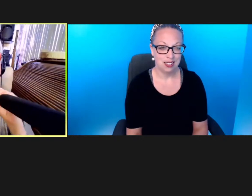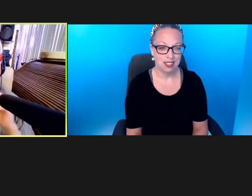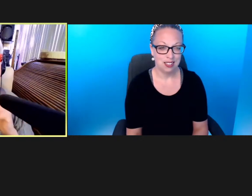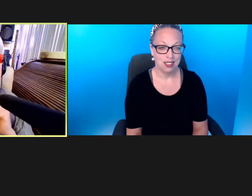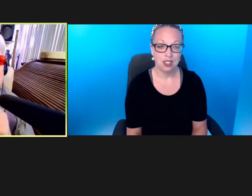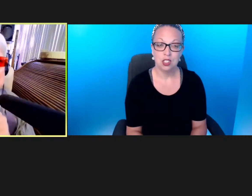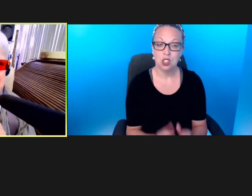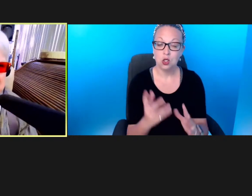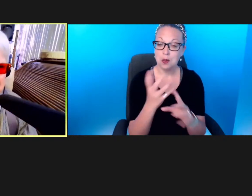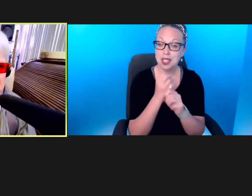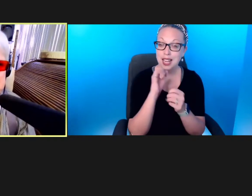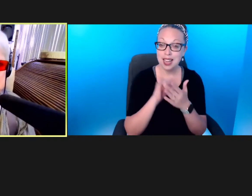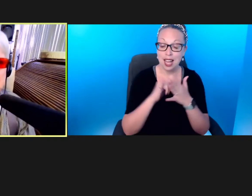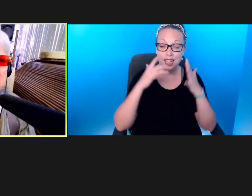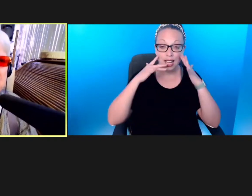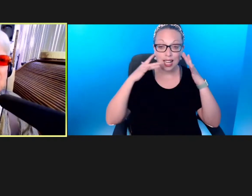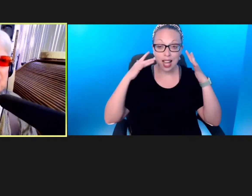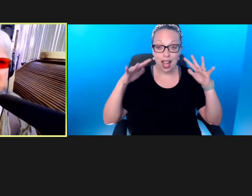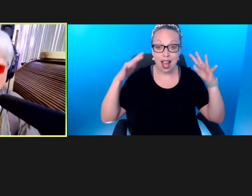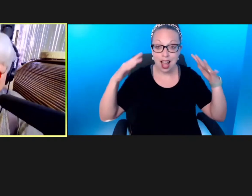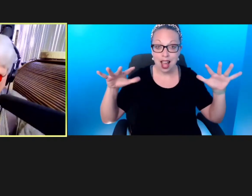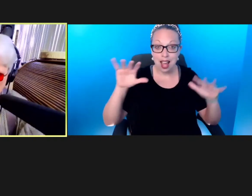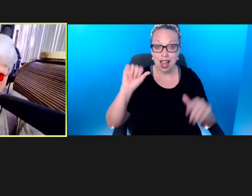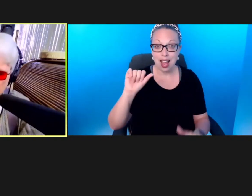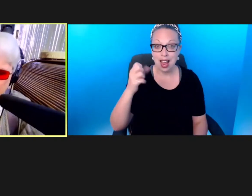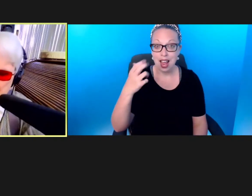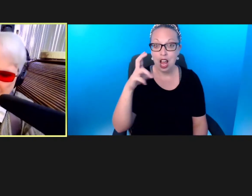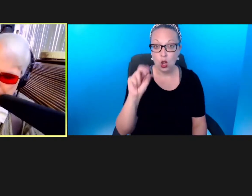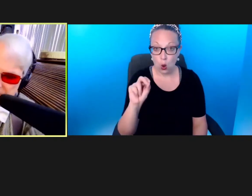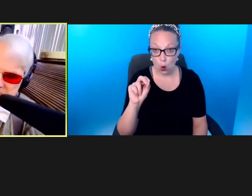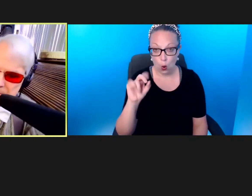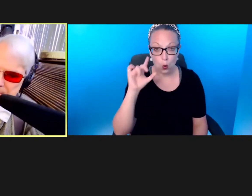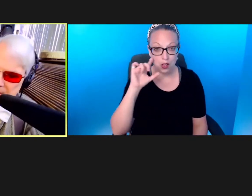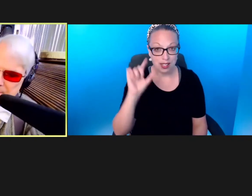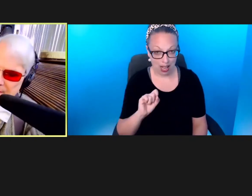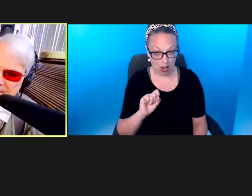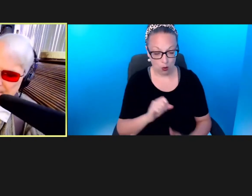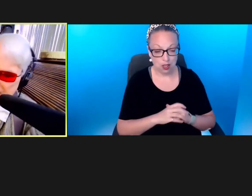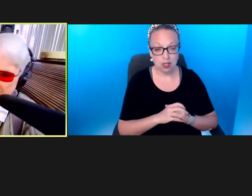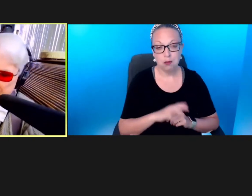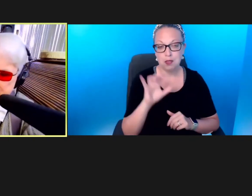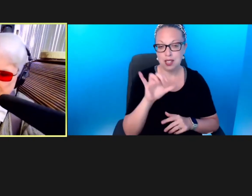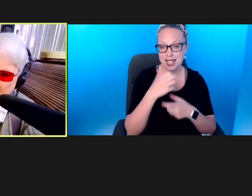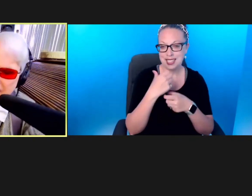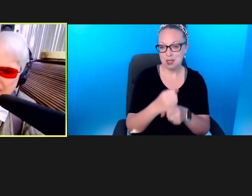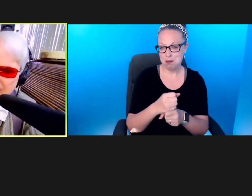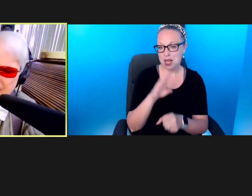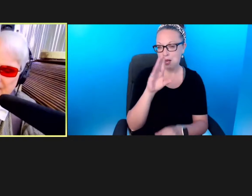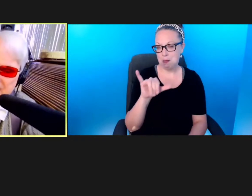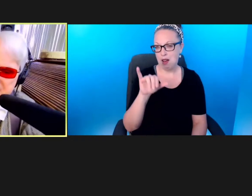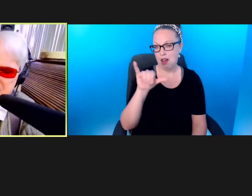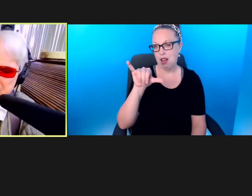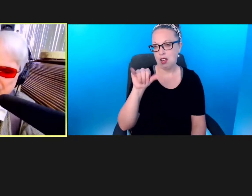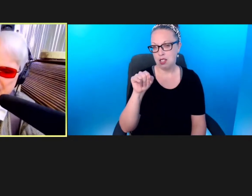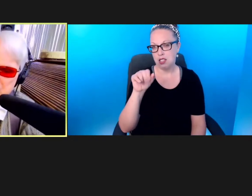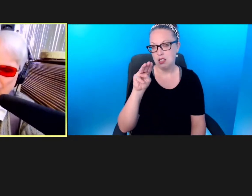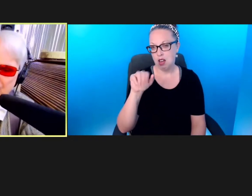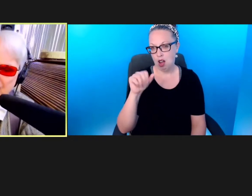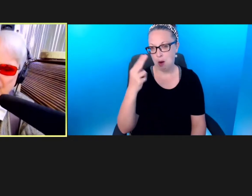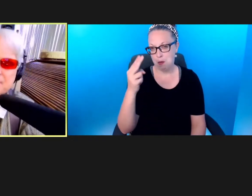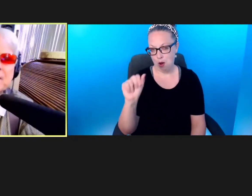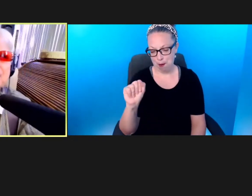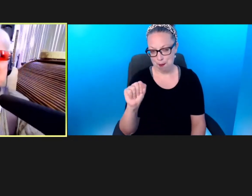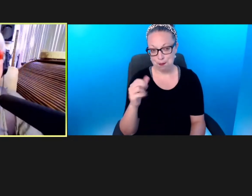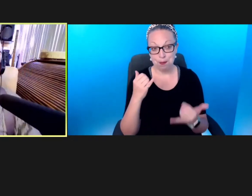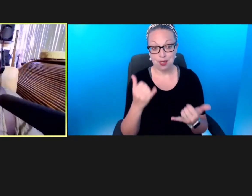you get that echoey sound, and this is called an echo harp. This one happens to be made by Yamaha. Now this is